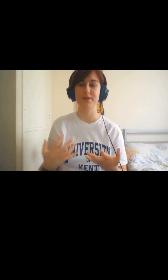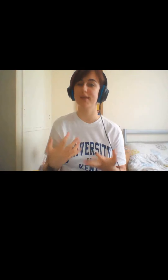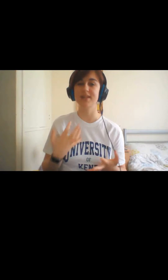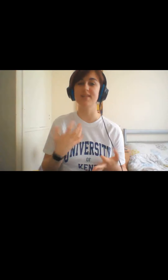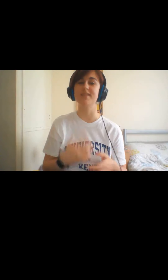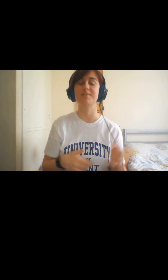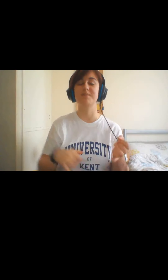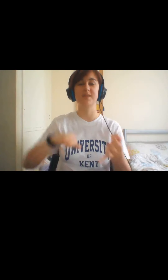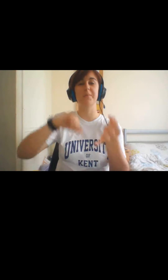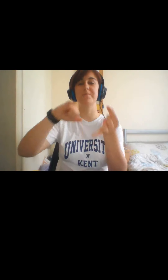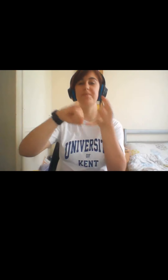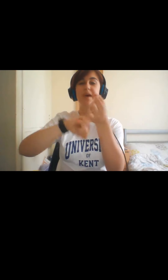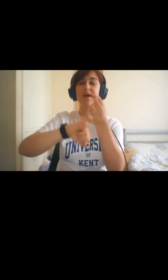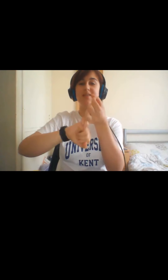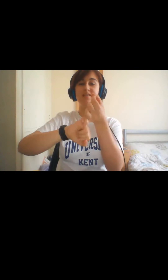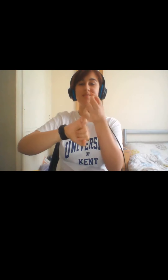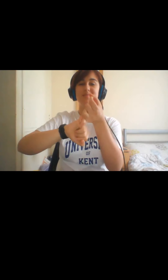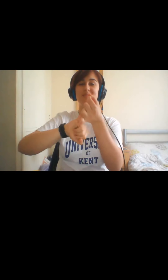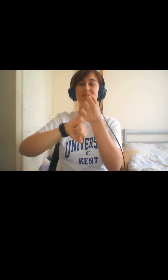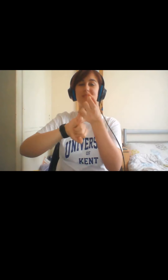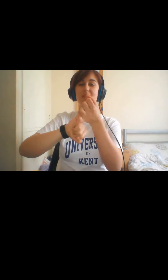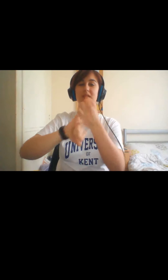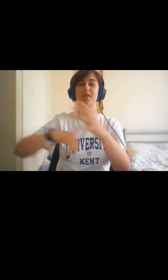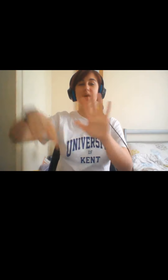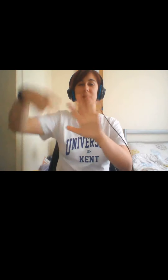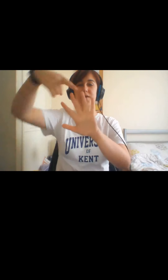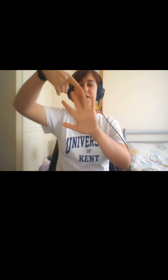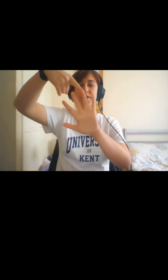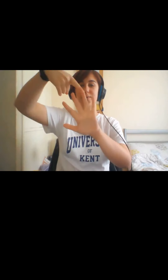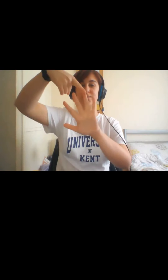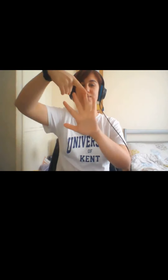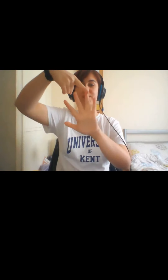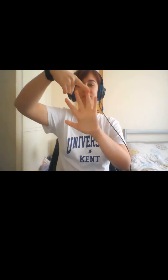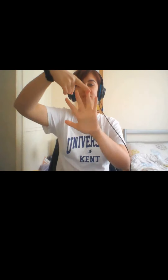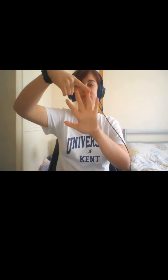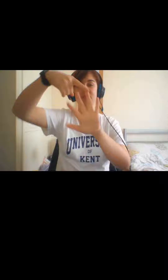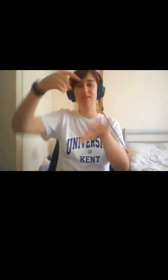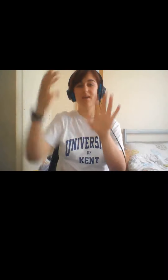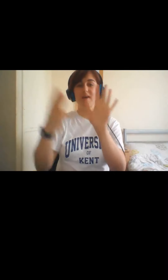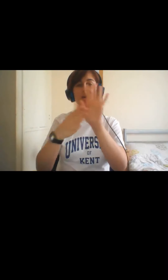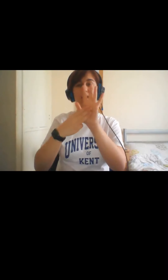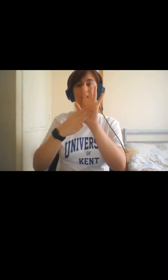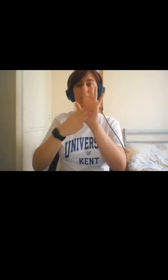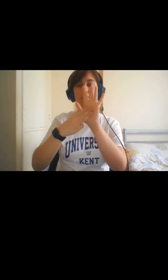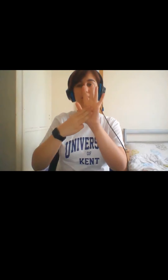three letters. So S, O, M.